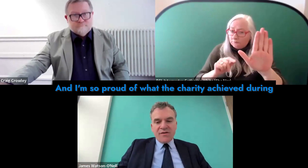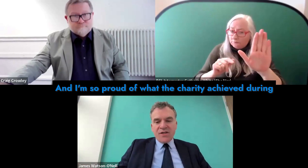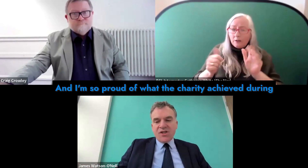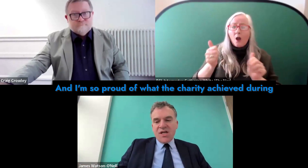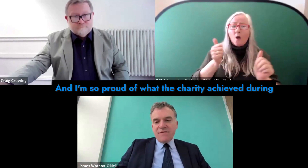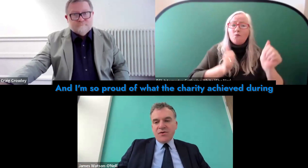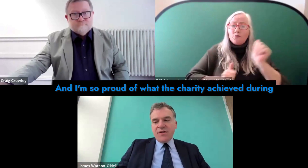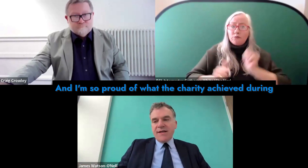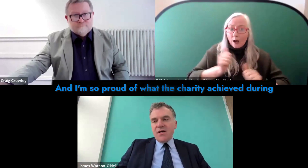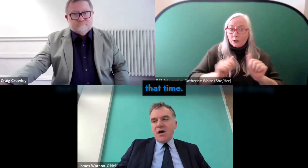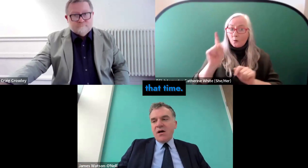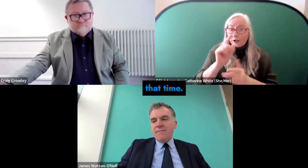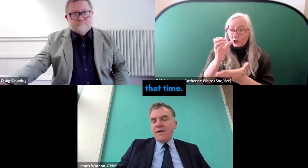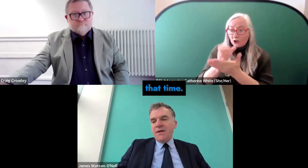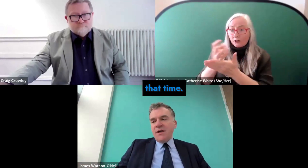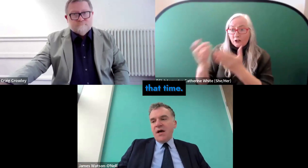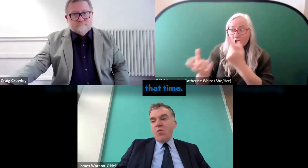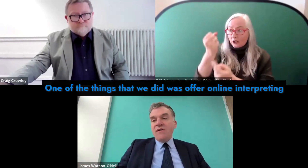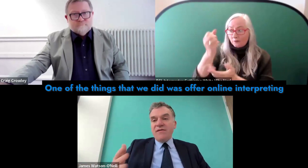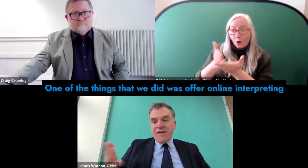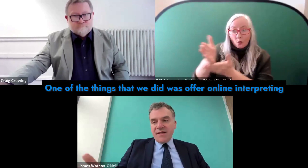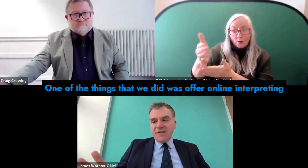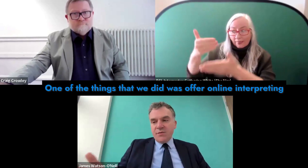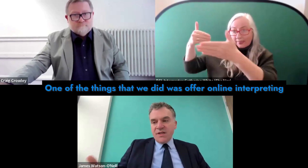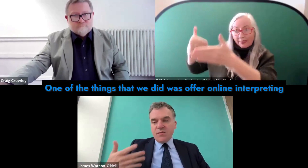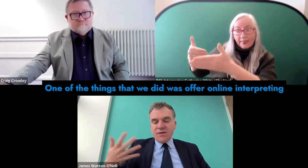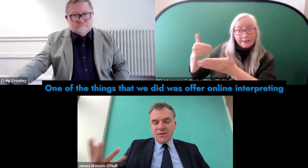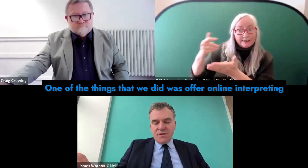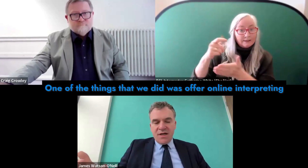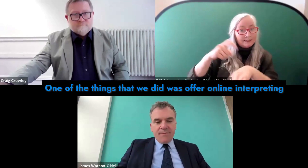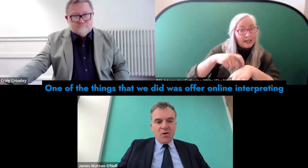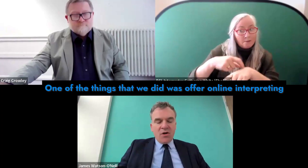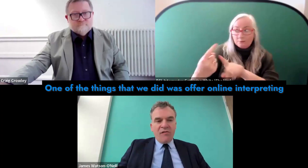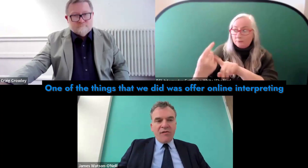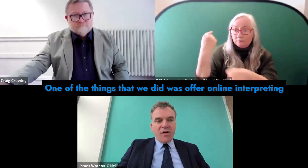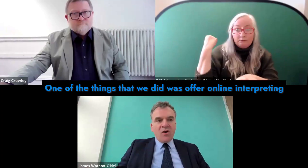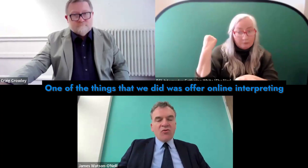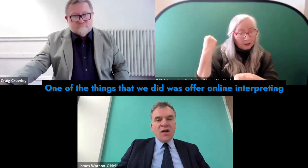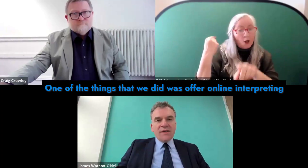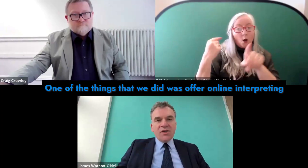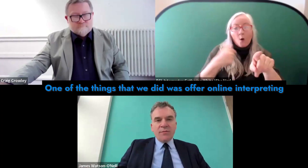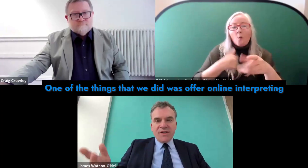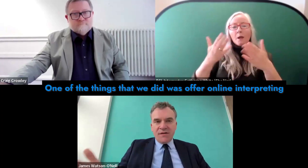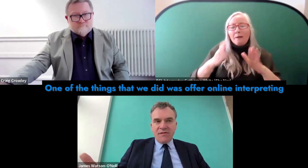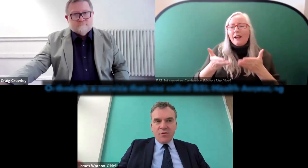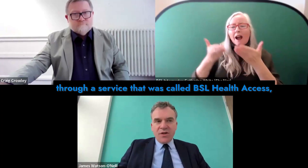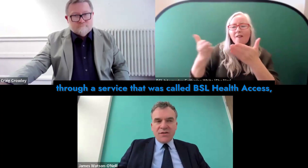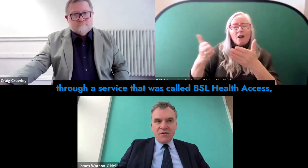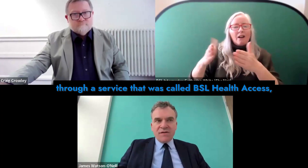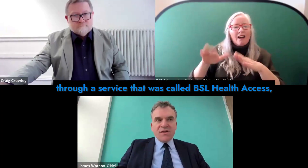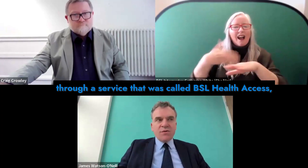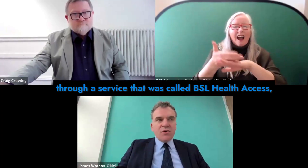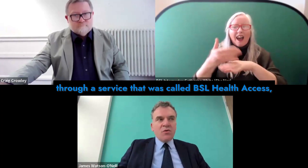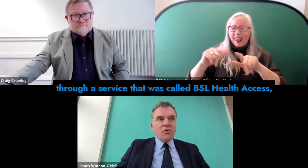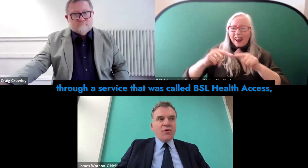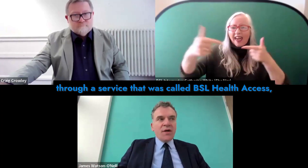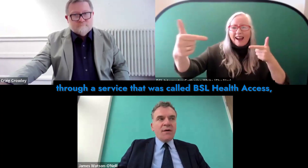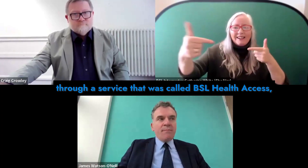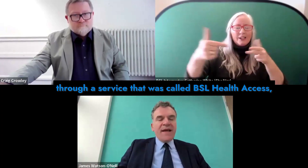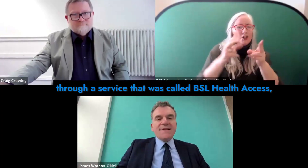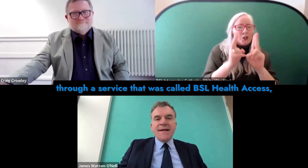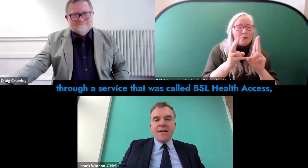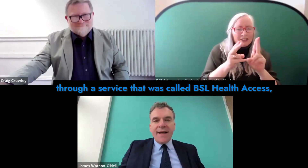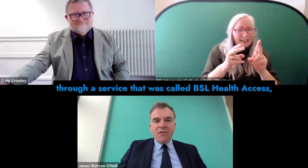of what the charity achieved during that time. One of the things that we did was offer online interpreting through a service that was